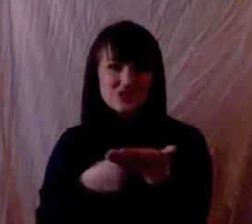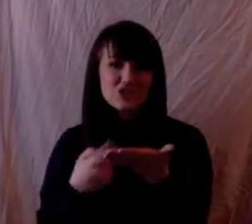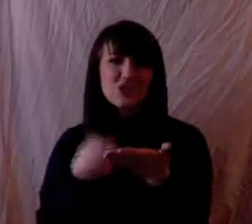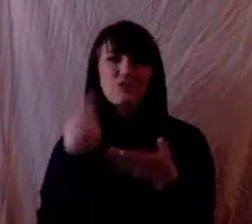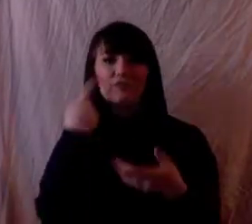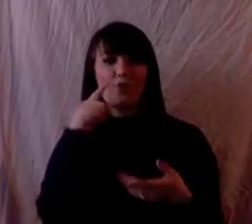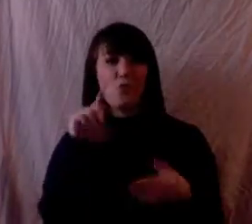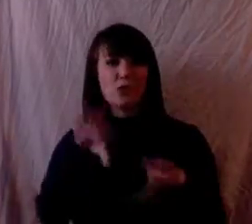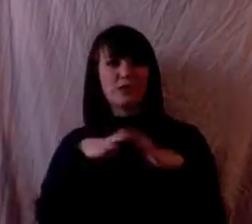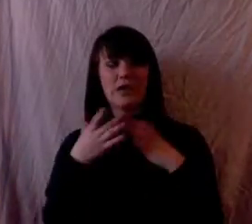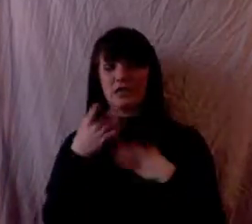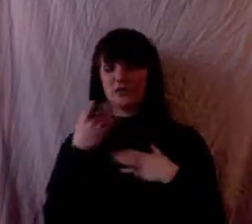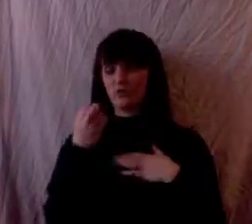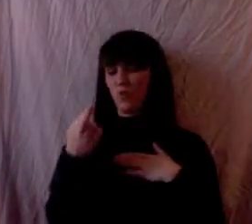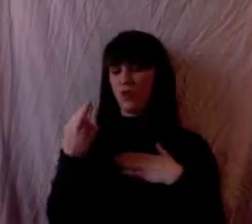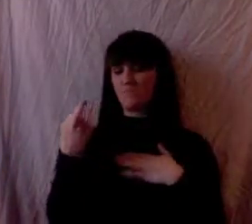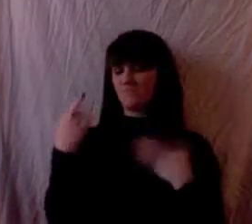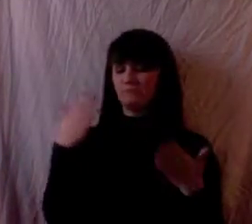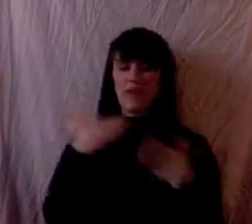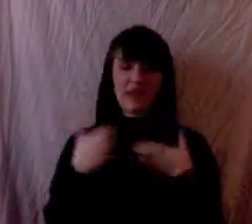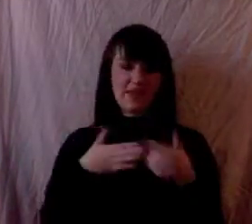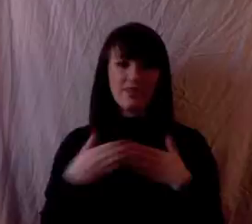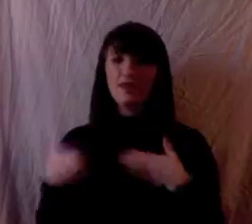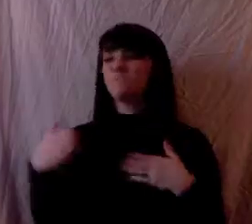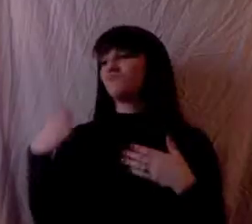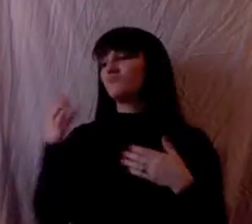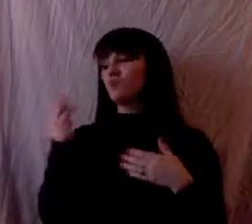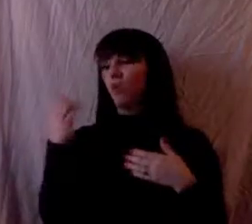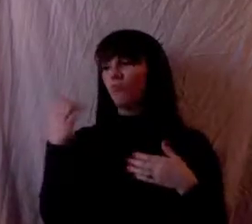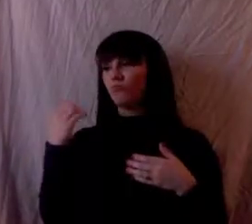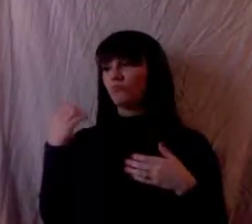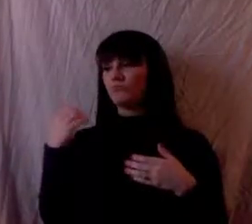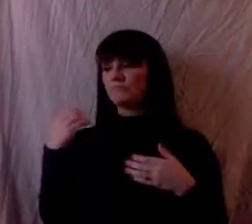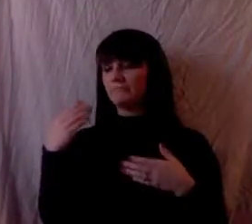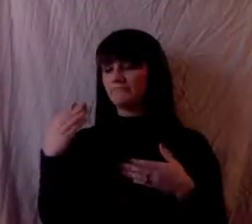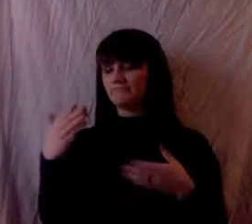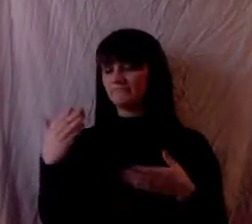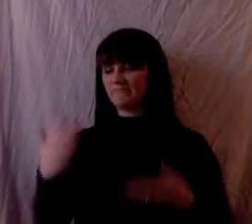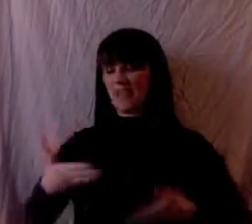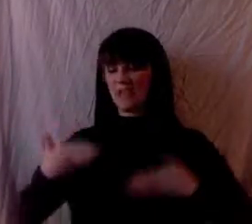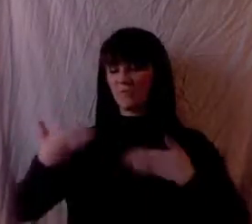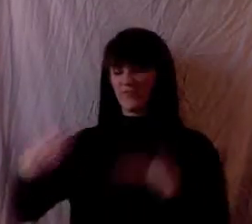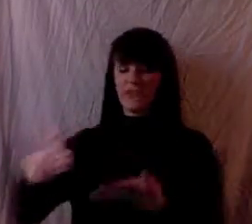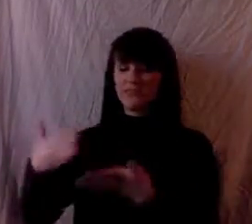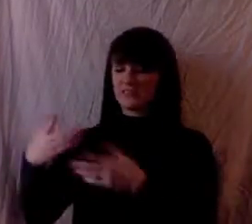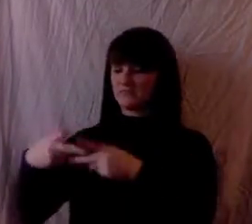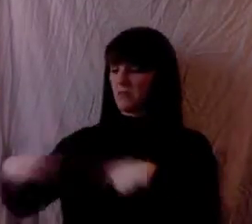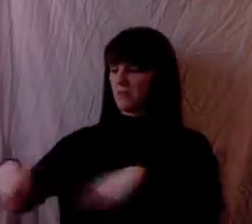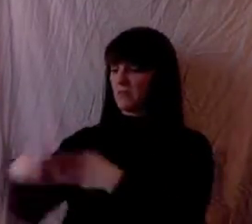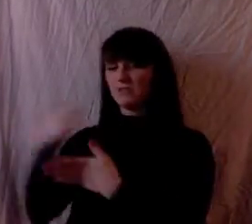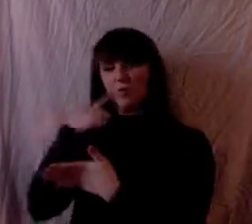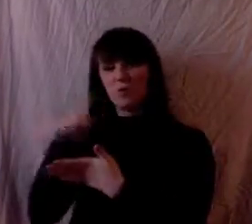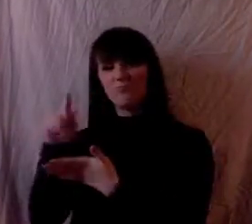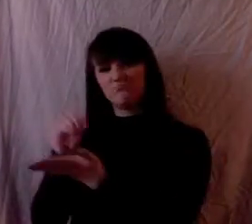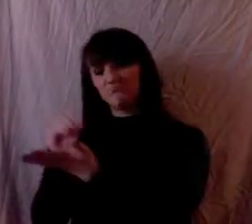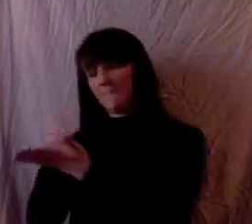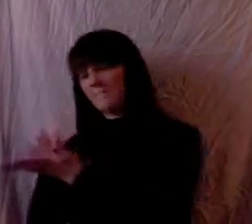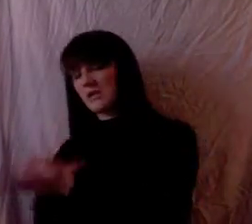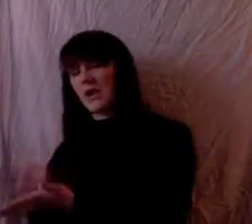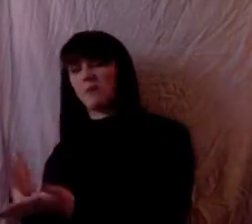that was an interesting comment, or oh, I hadn't heard that before, or just gives us a place to kind of debrief with each other, as well as keep track of what's